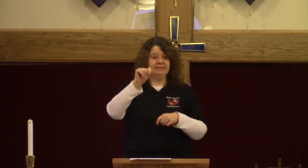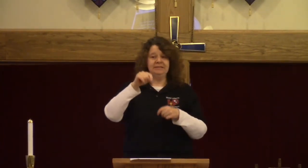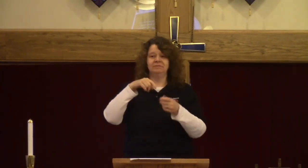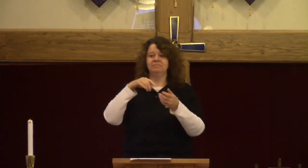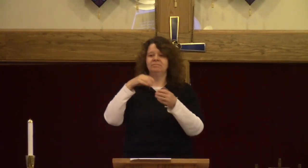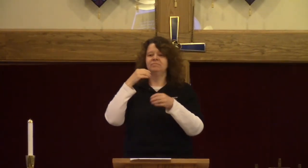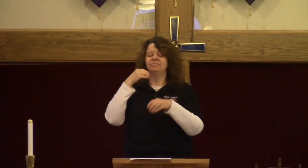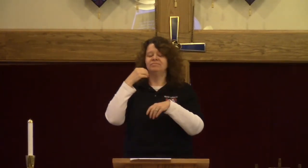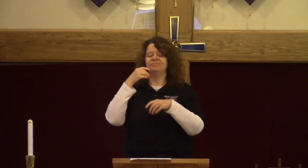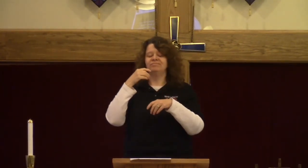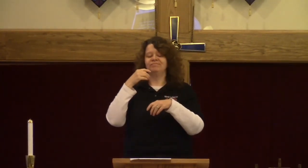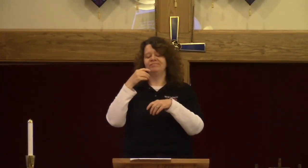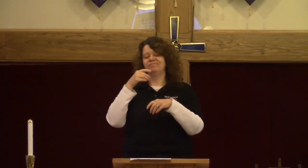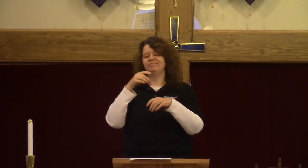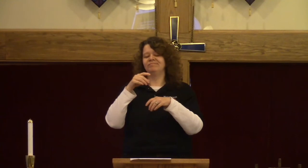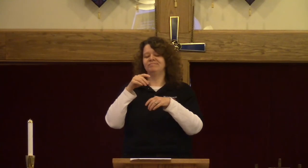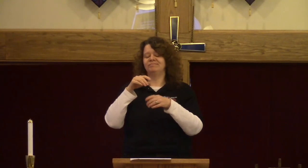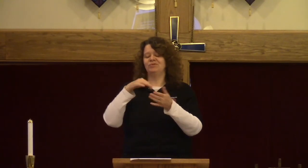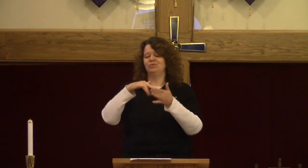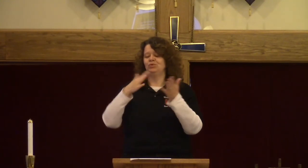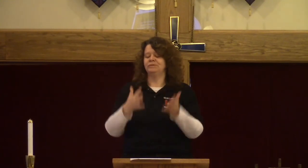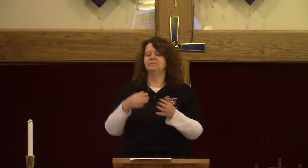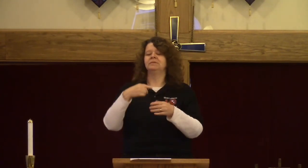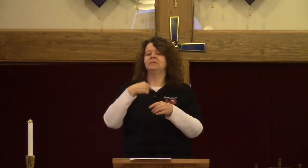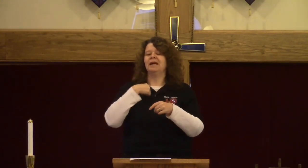That time I was taking DIT.